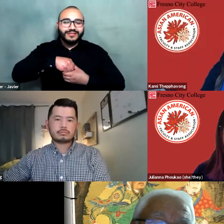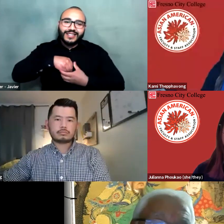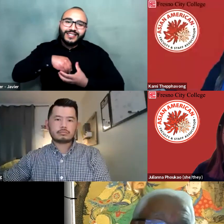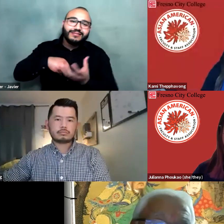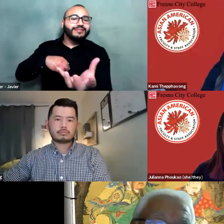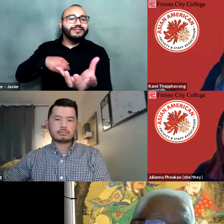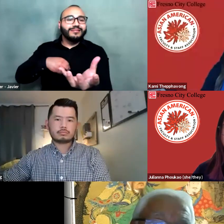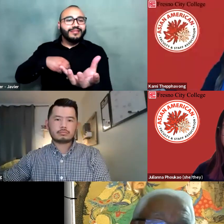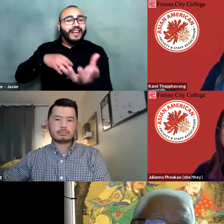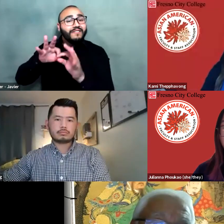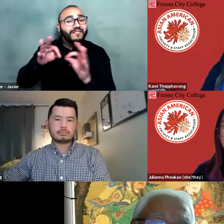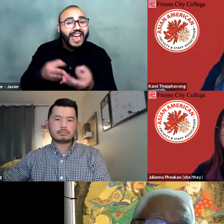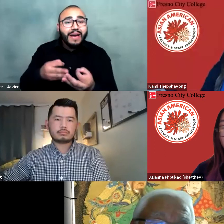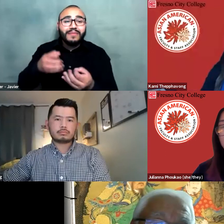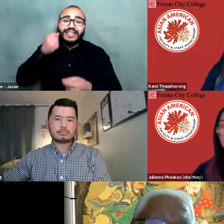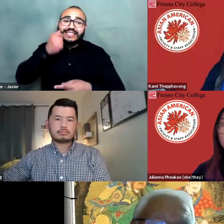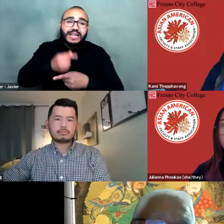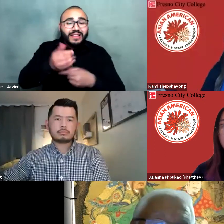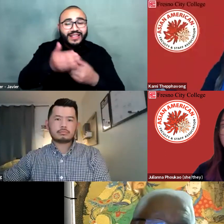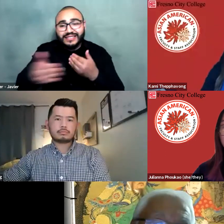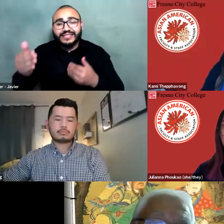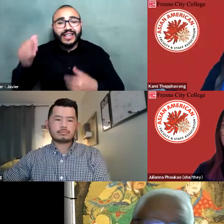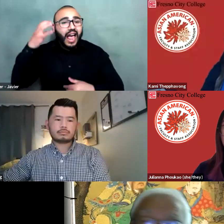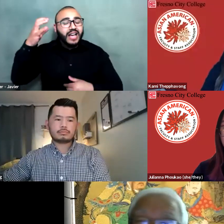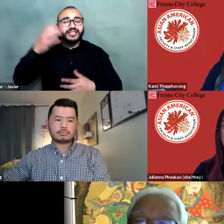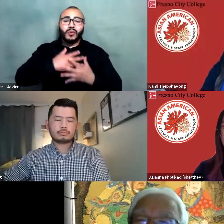my siblings and my cousins, and I'm really thankful for that.